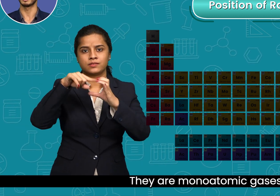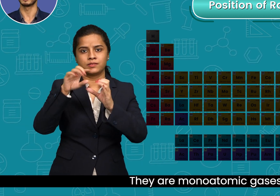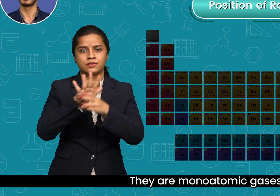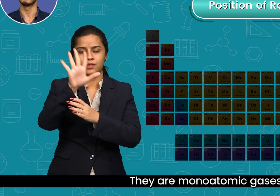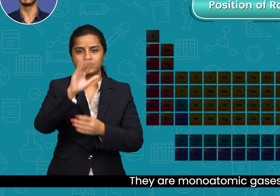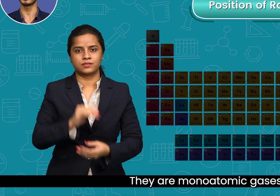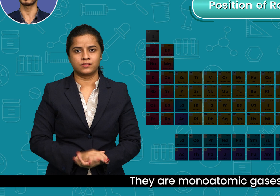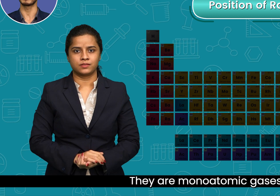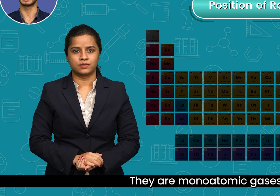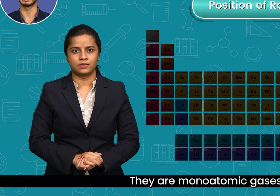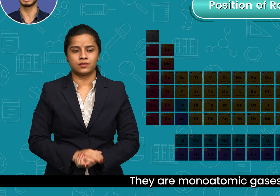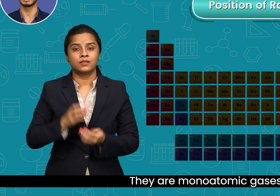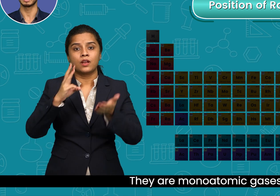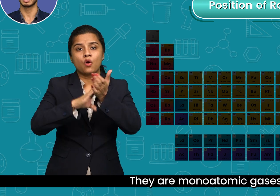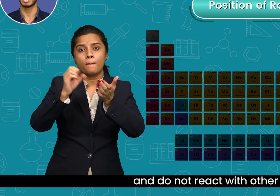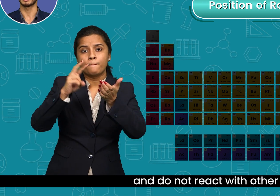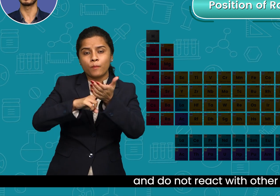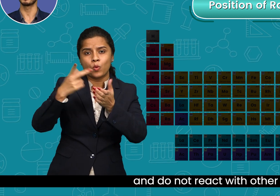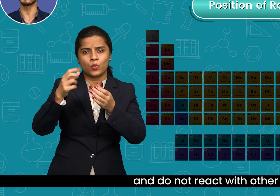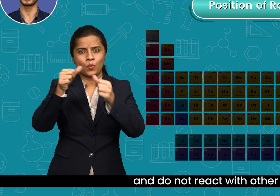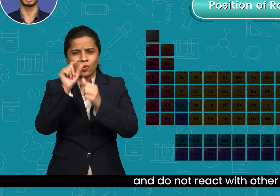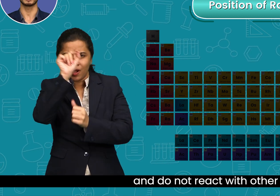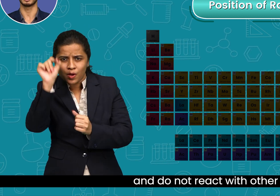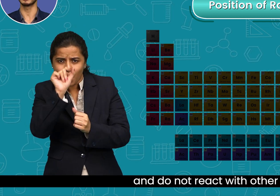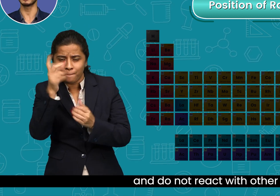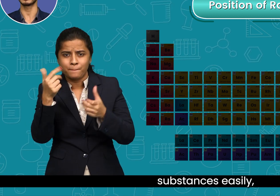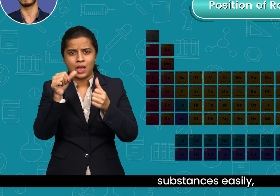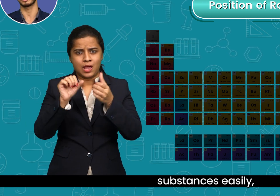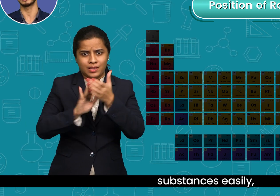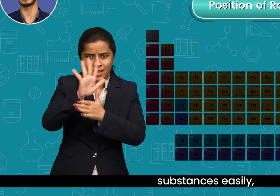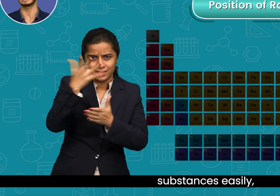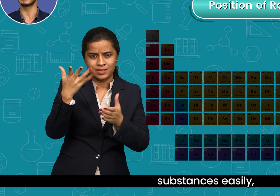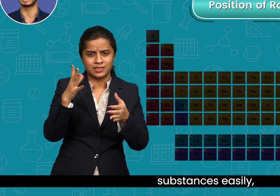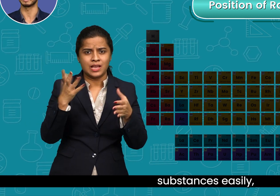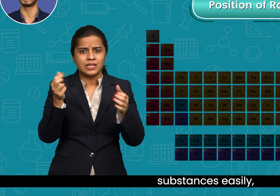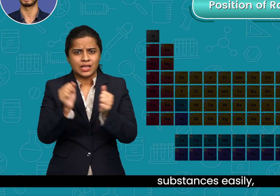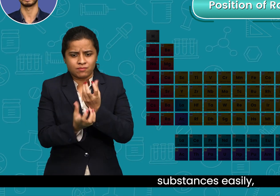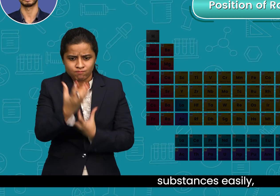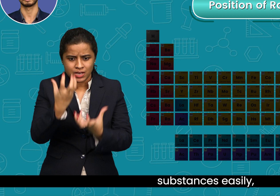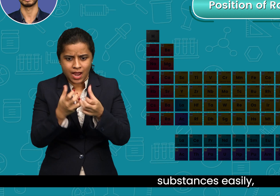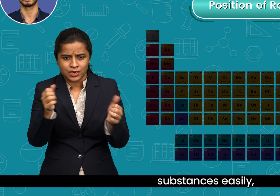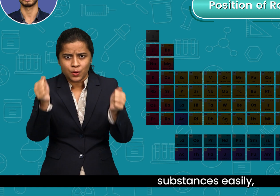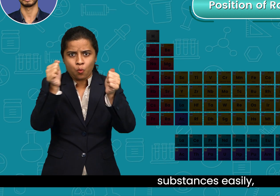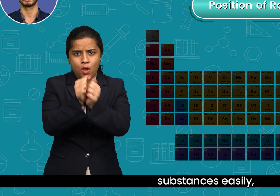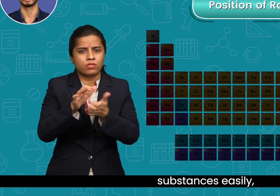They are monoatomic gases and do not react with other substances easily.